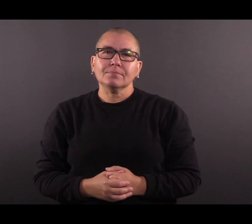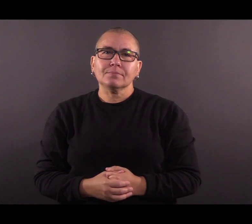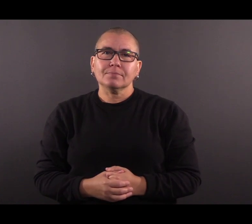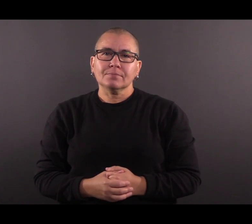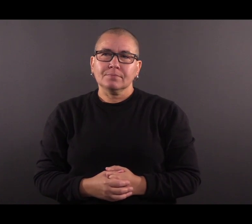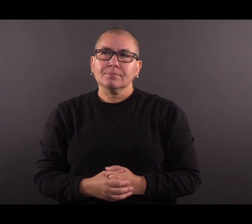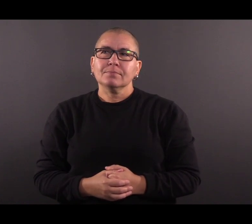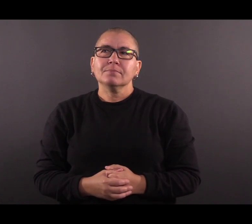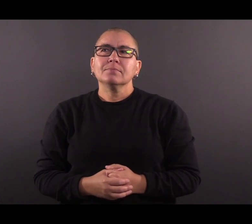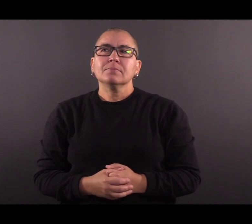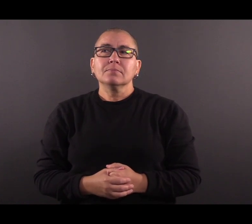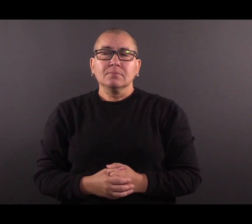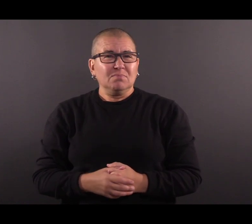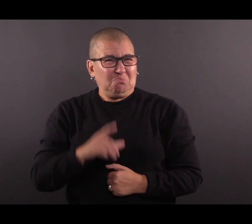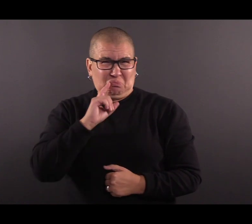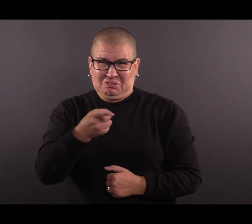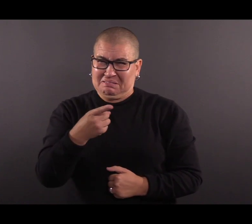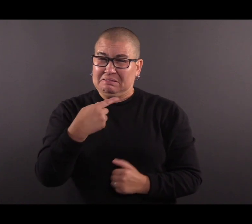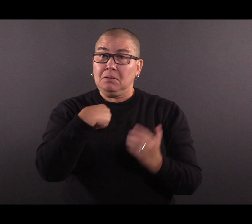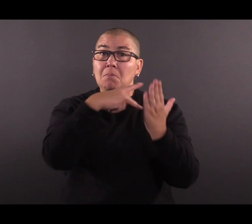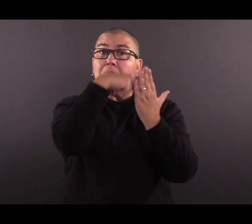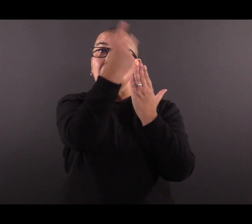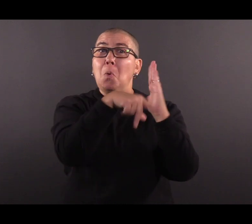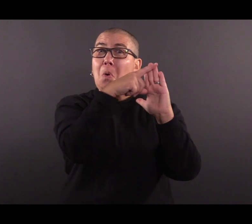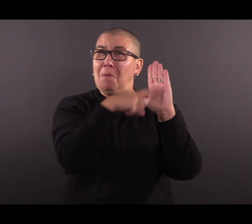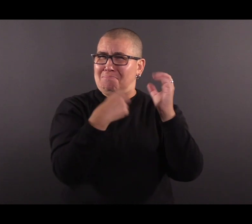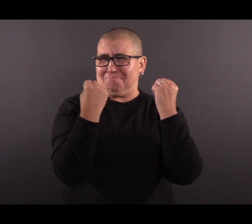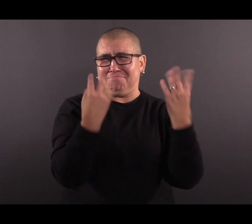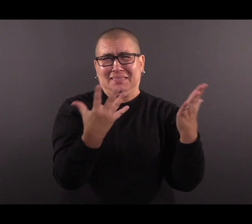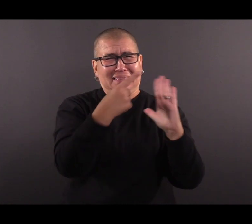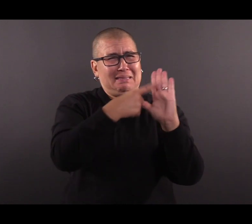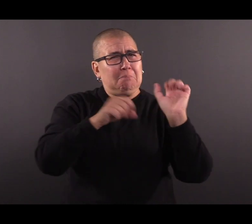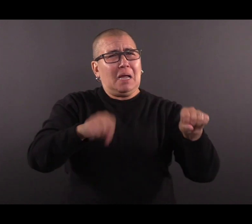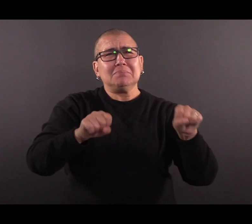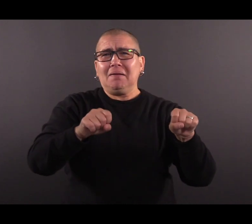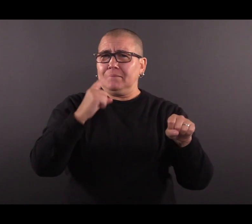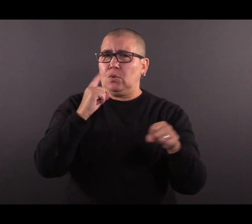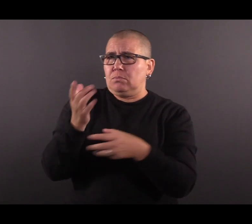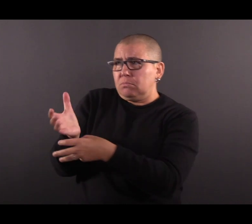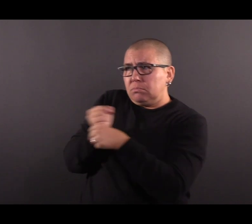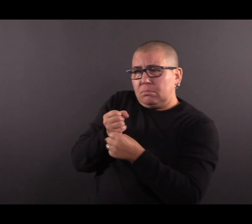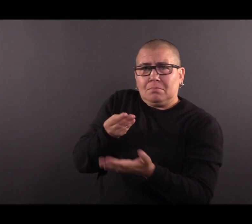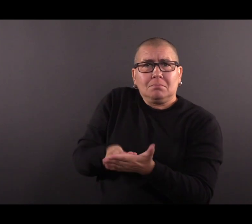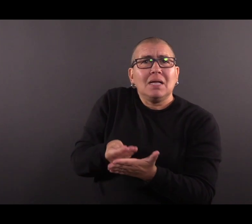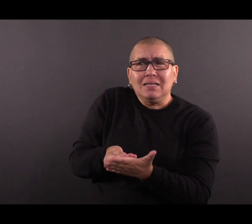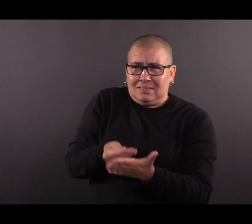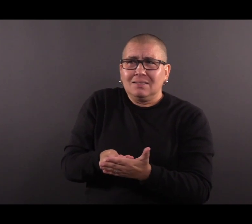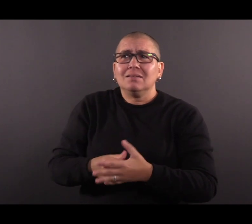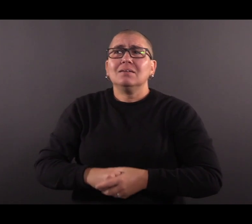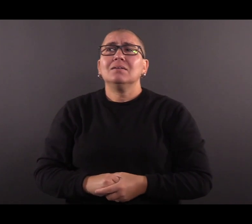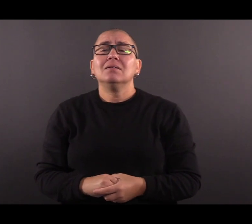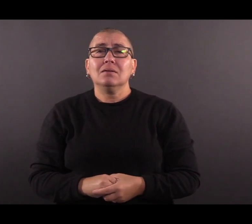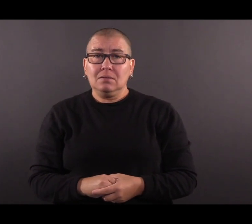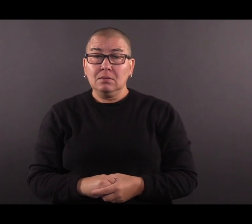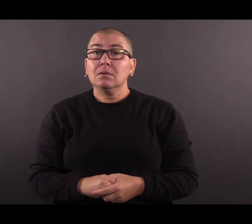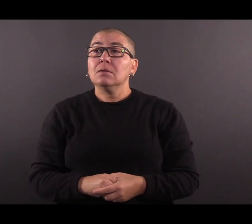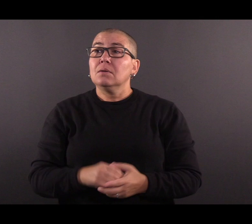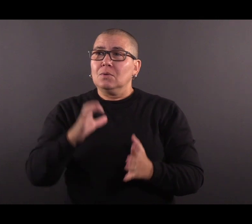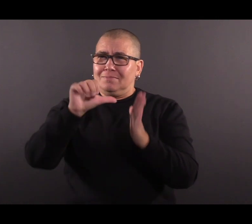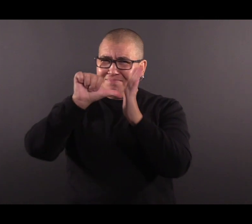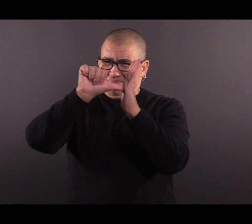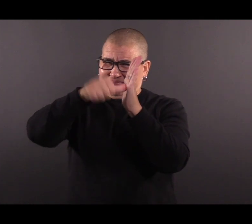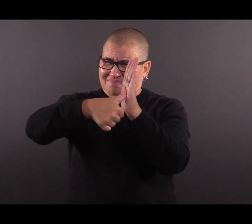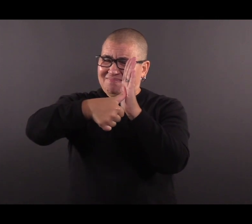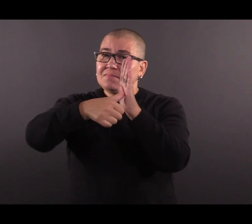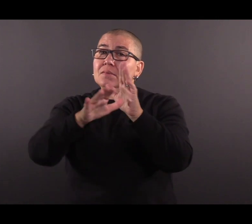Although there are several eligible project types for Continuum of Care, or COC funding, HUD can choose to prioritize